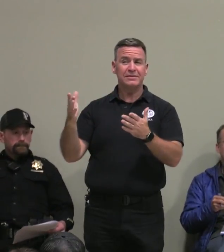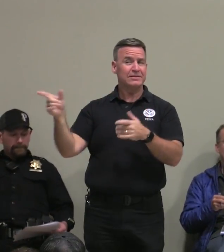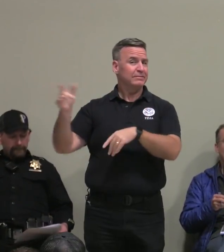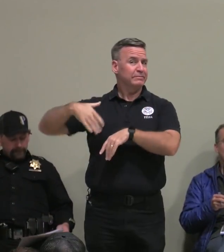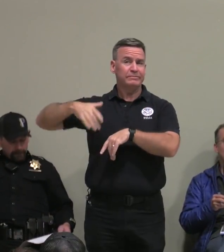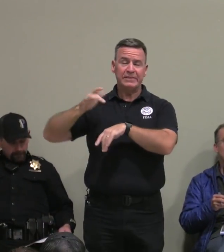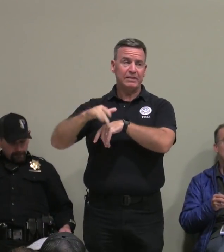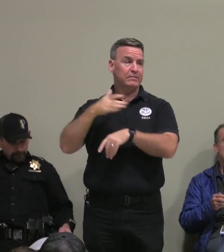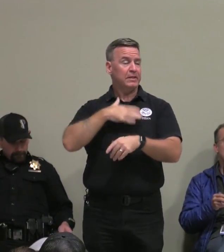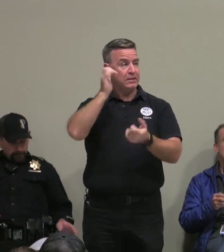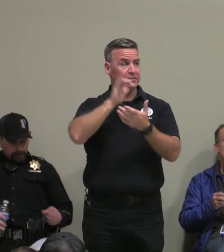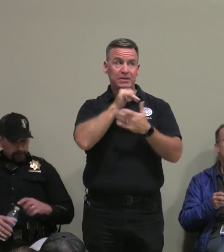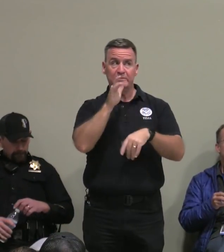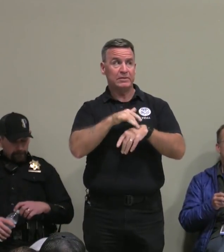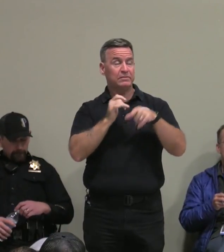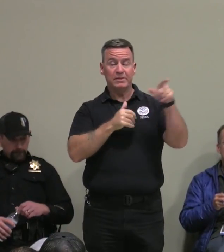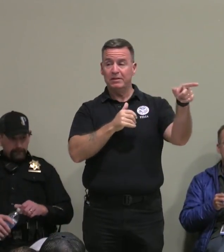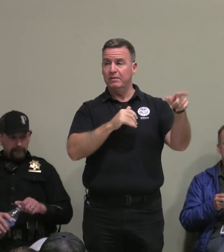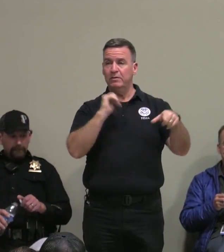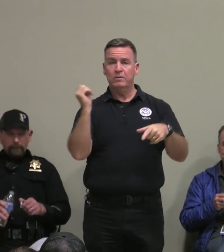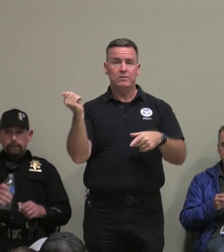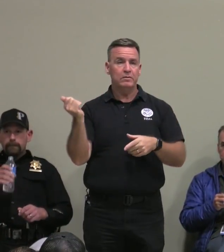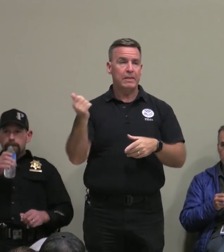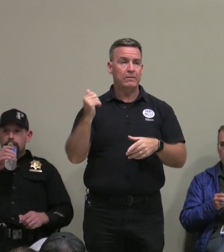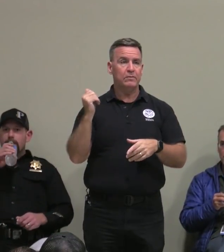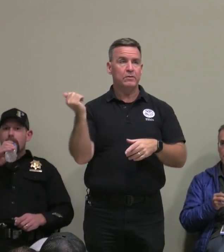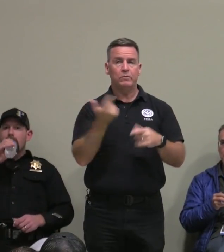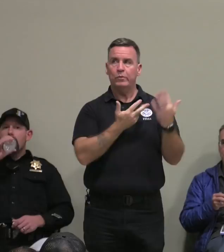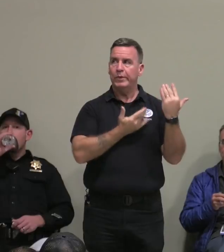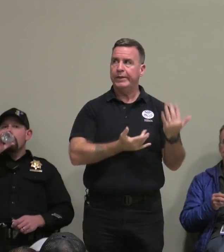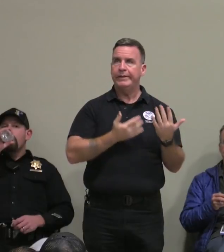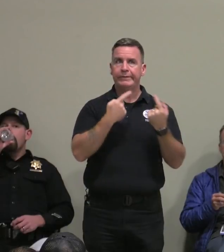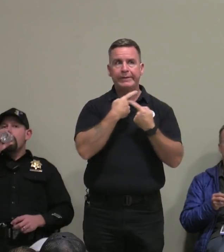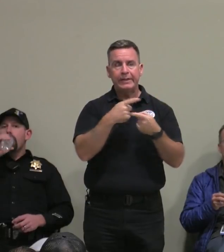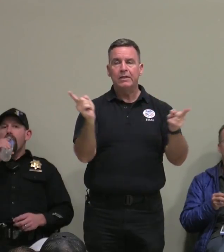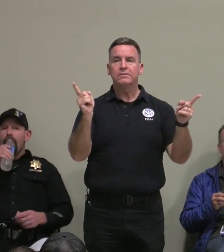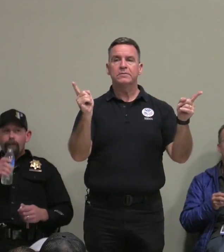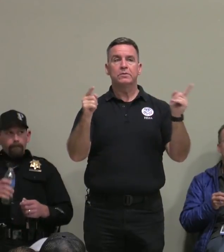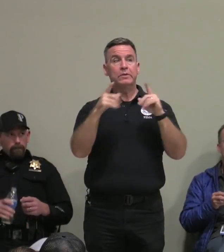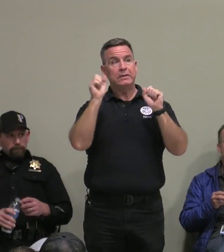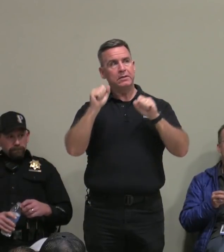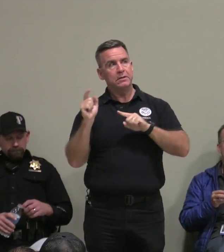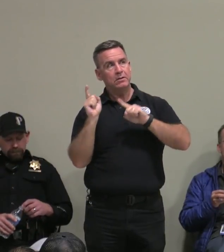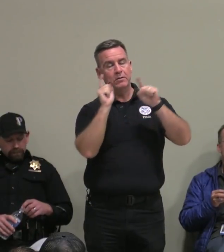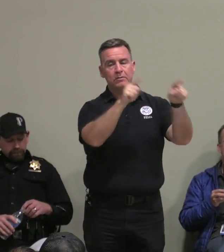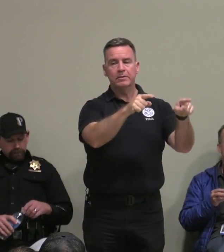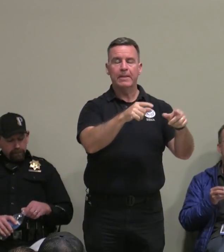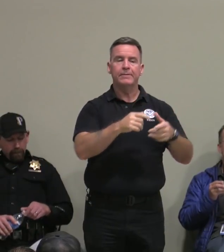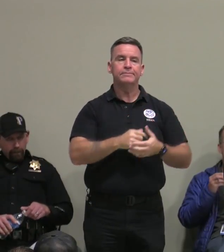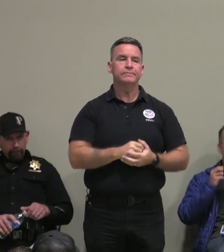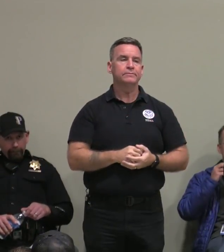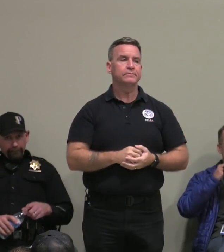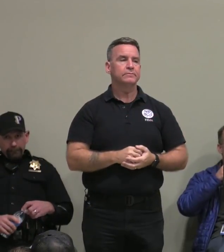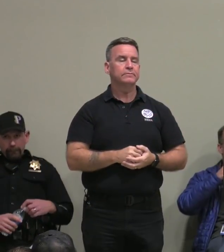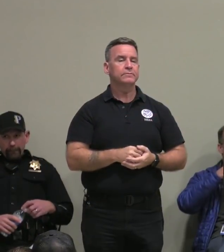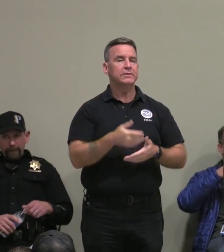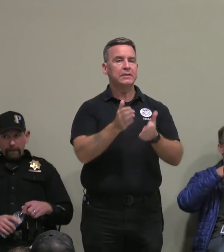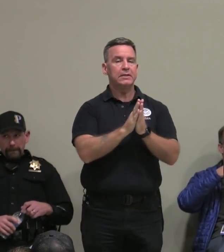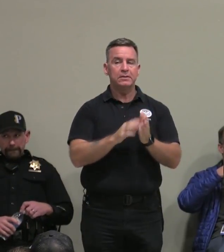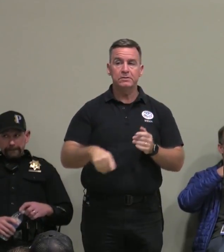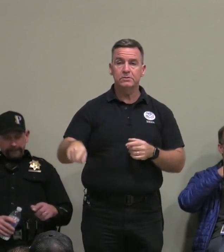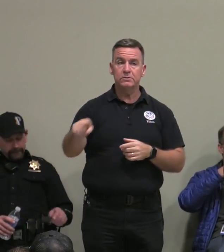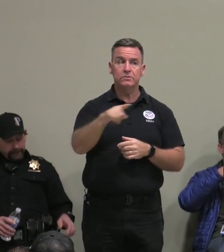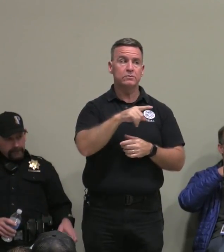up there. My husband hasn't been up there. We're all waiting for the announcement of when we can come up. And I just ask that